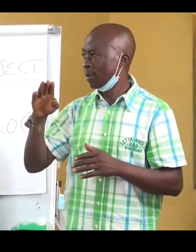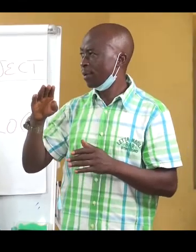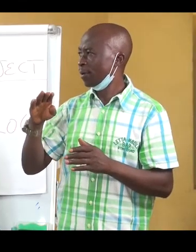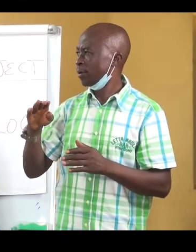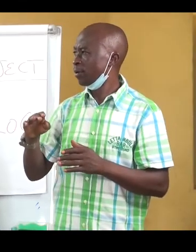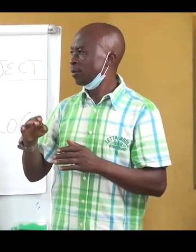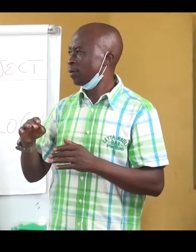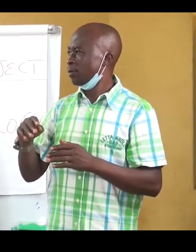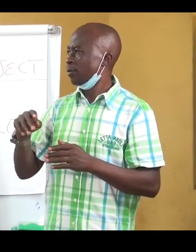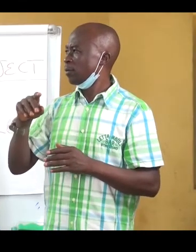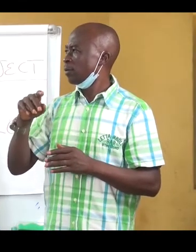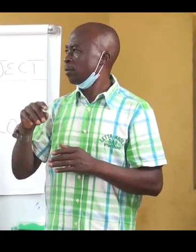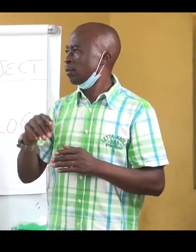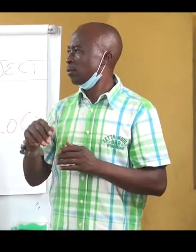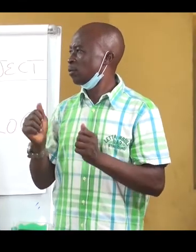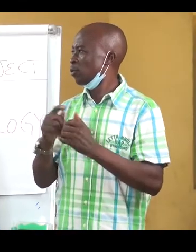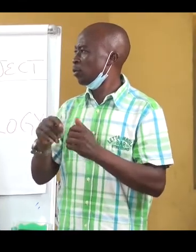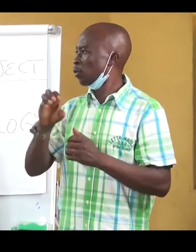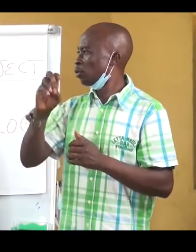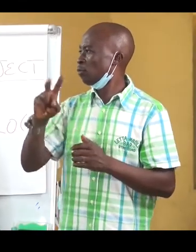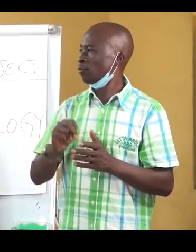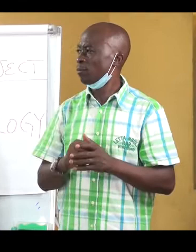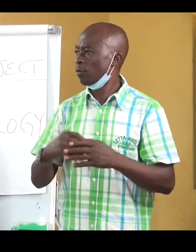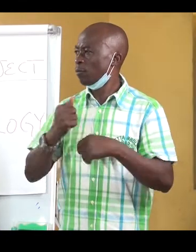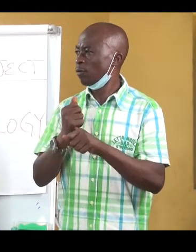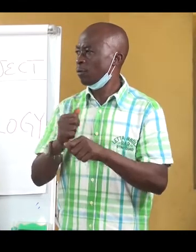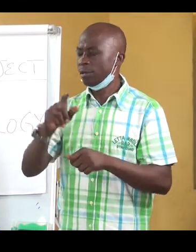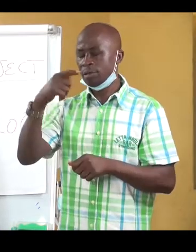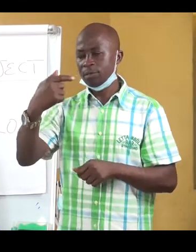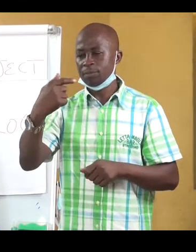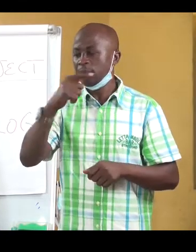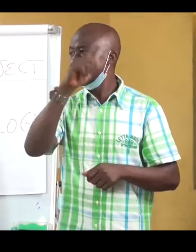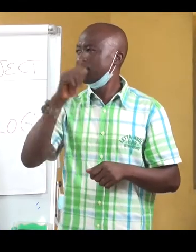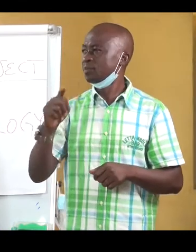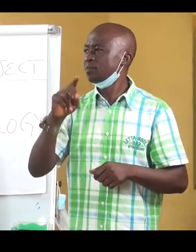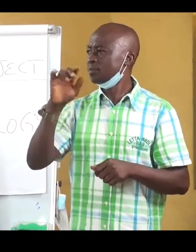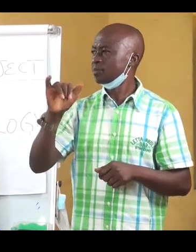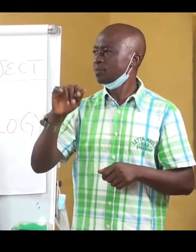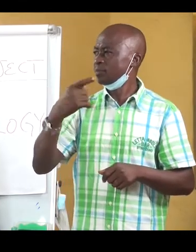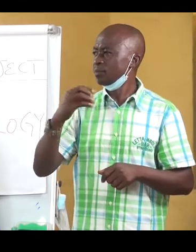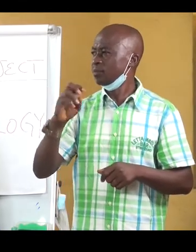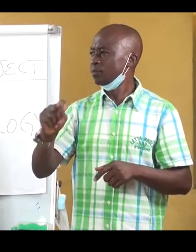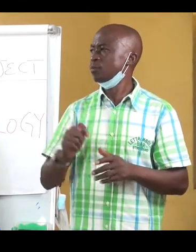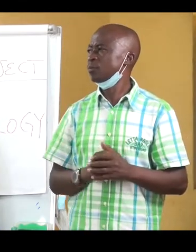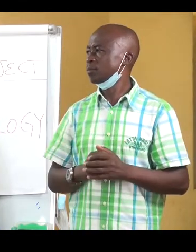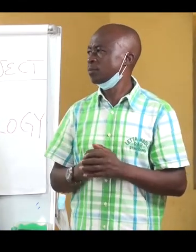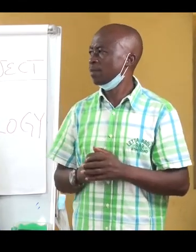generative nucleus of the pollen grain now fuse with the ovule to form a structure known as